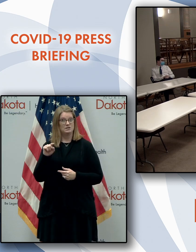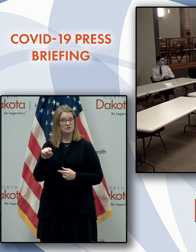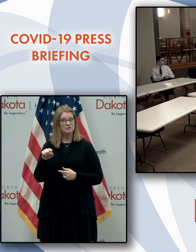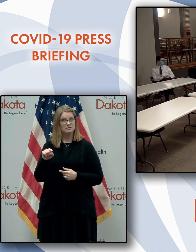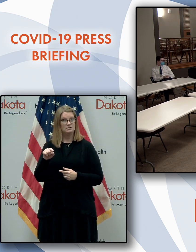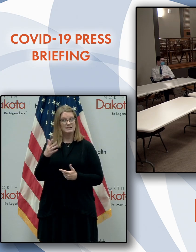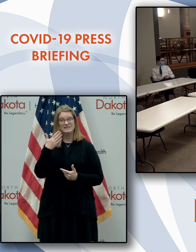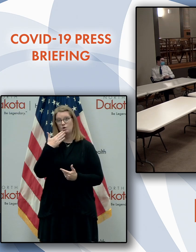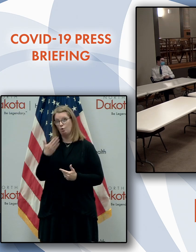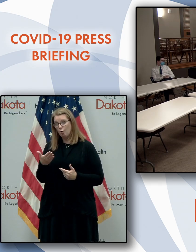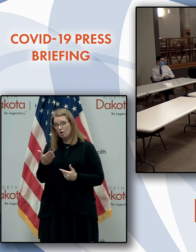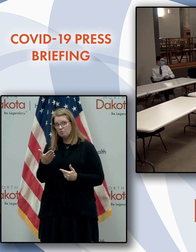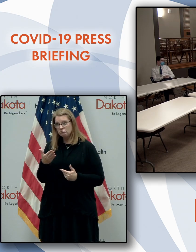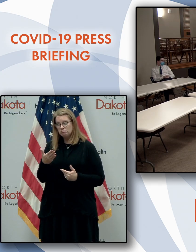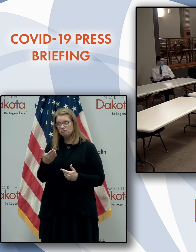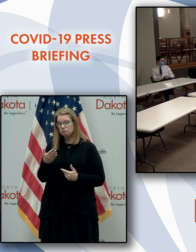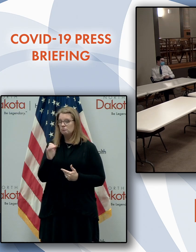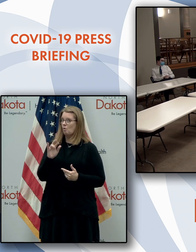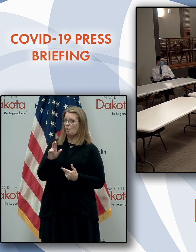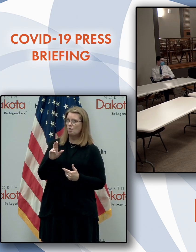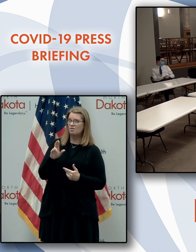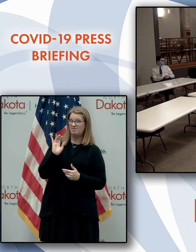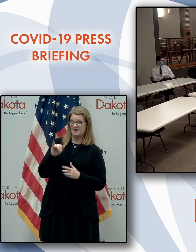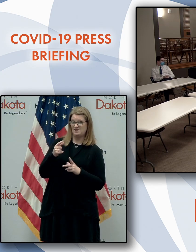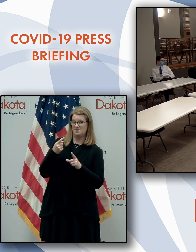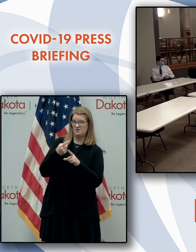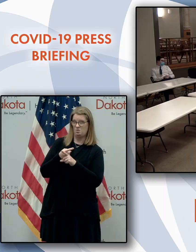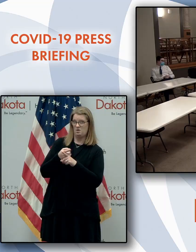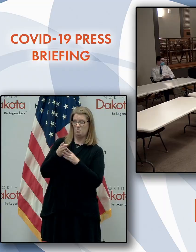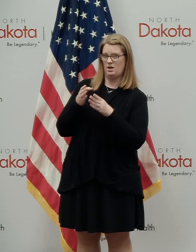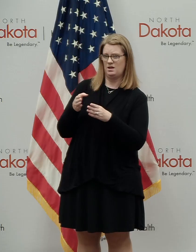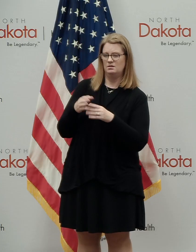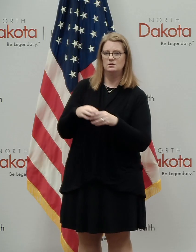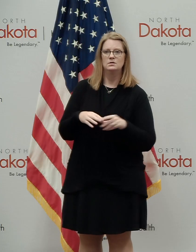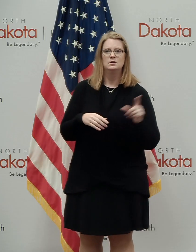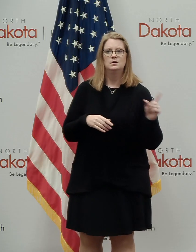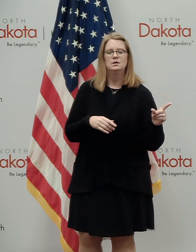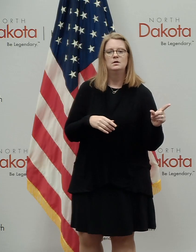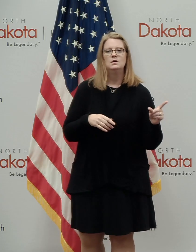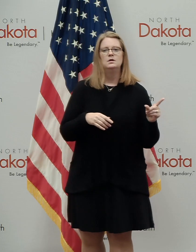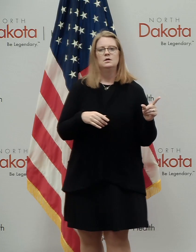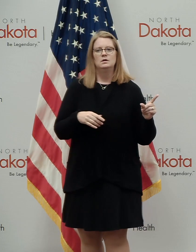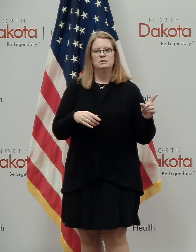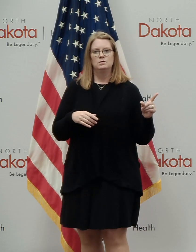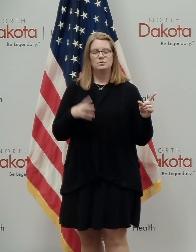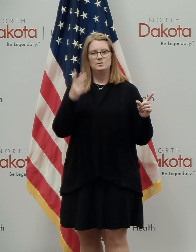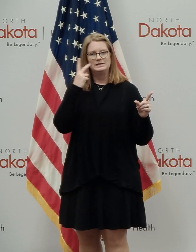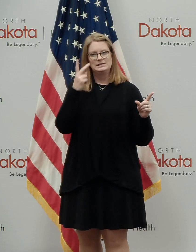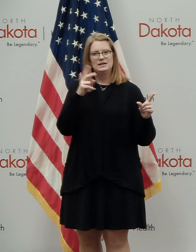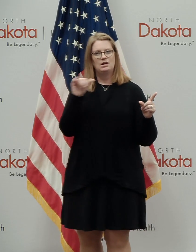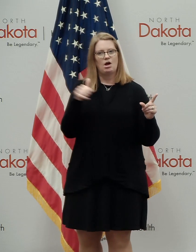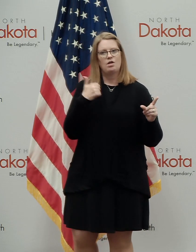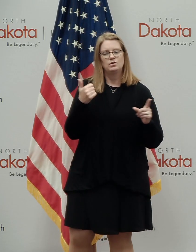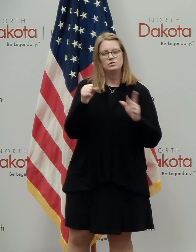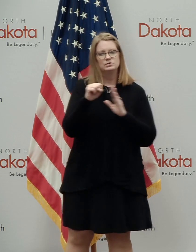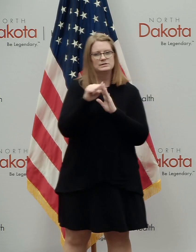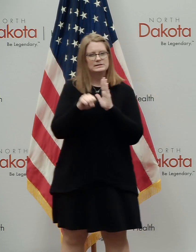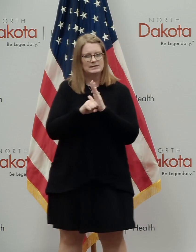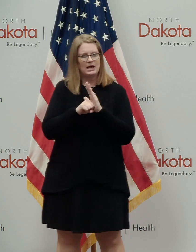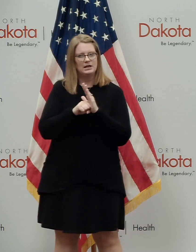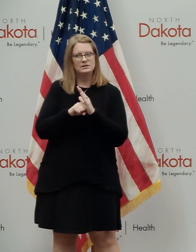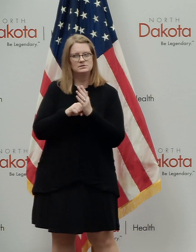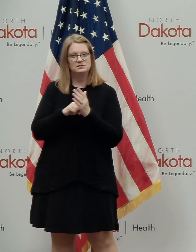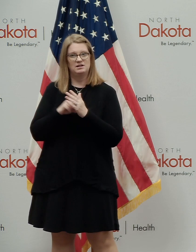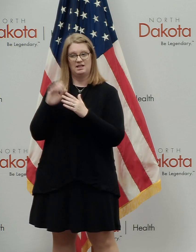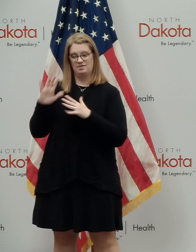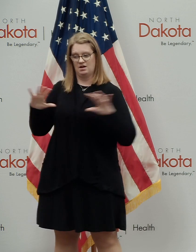is good, or that it's even going the right way? Well, I think when we see other states that are above 10